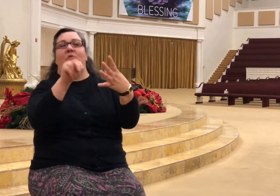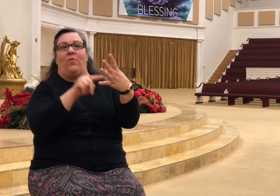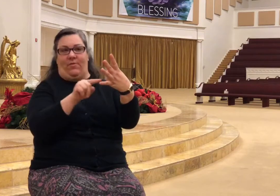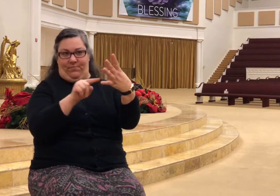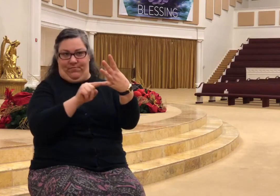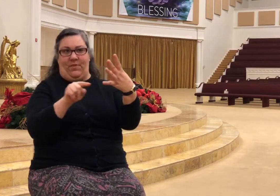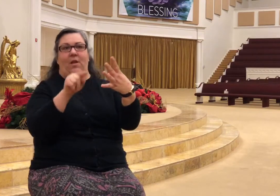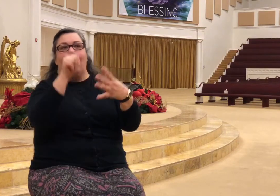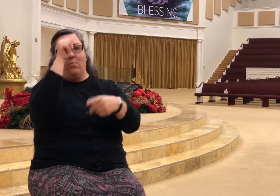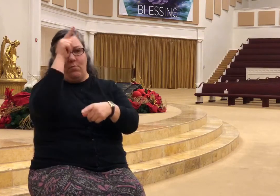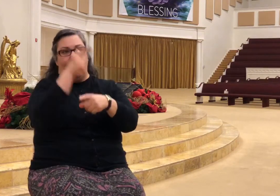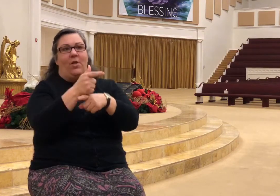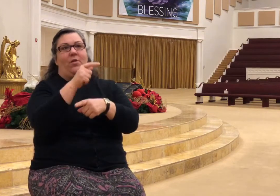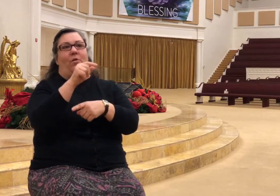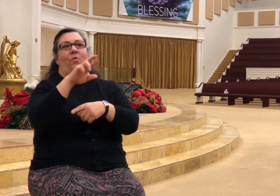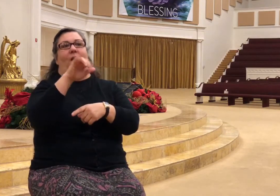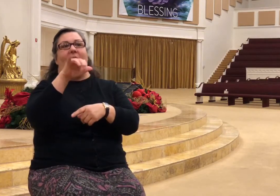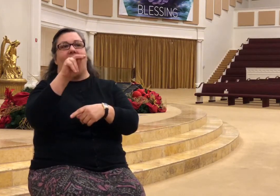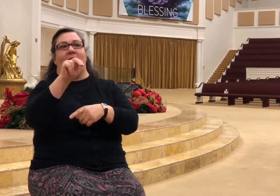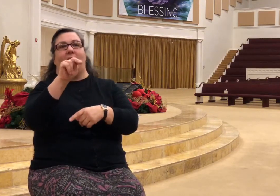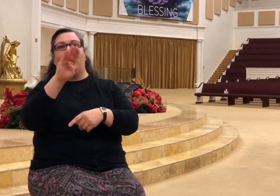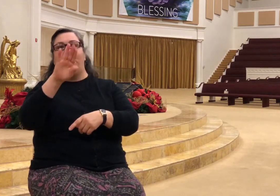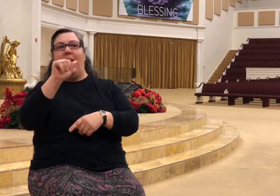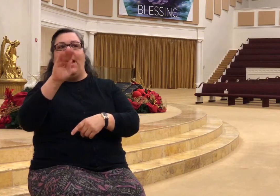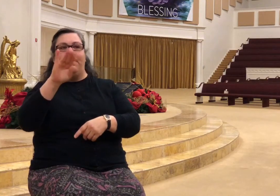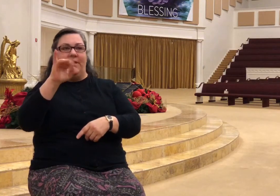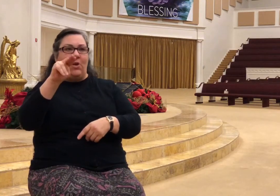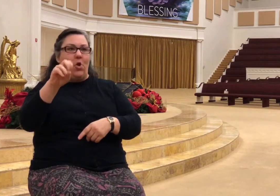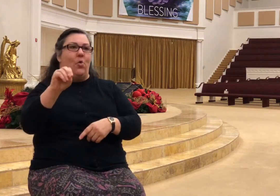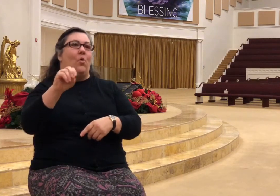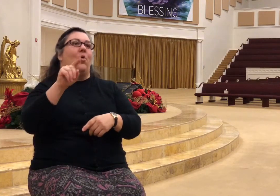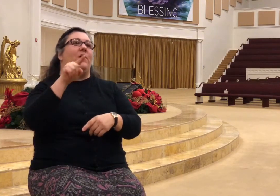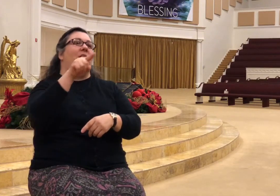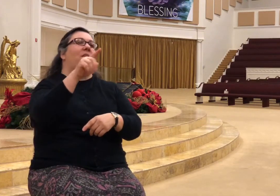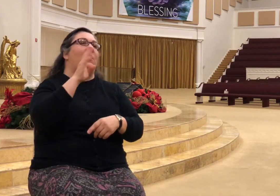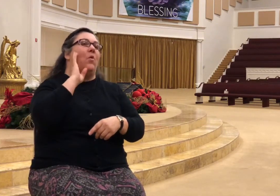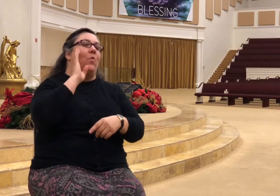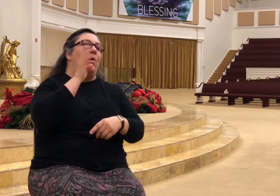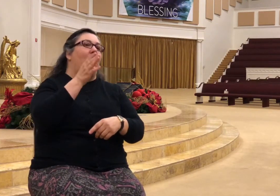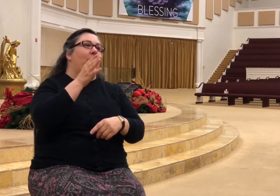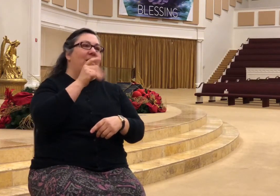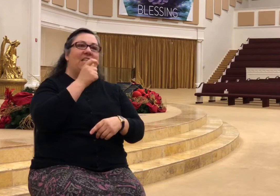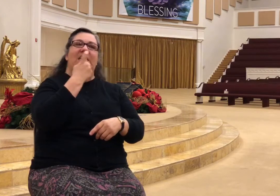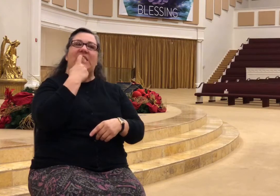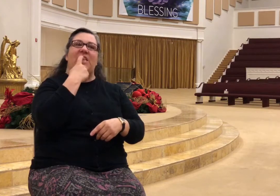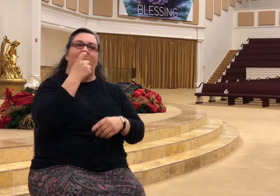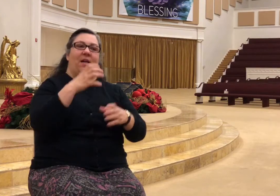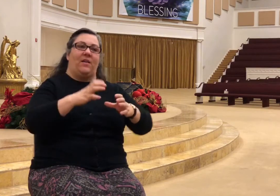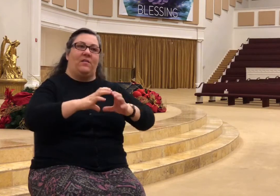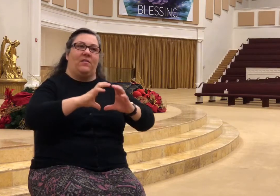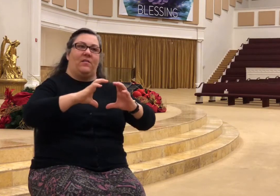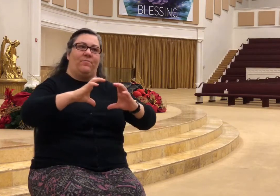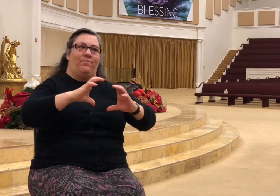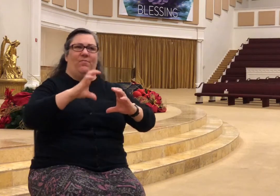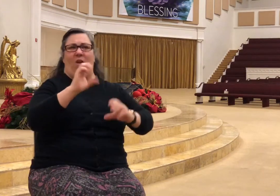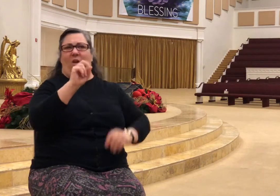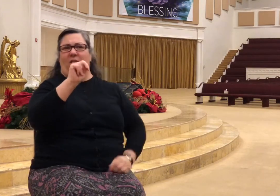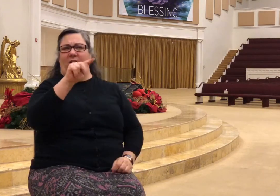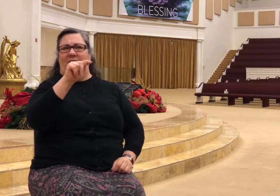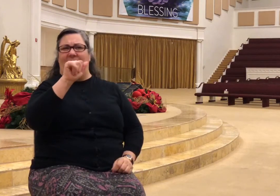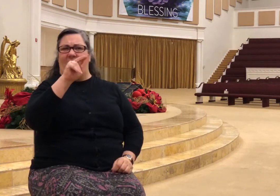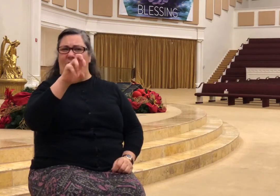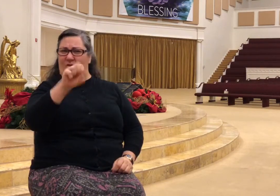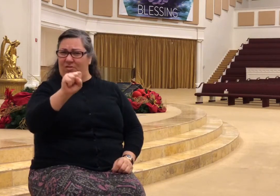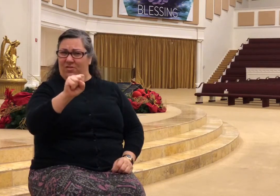End of January. Brother Babineau is putting together one of the sealing containers that is going to be loaded with